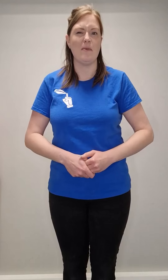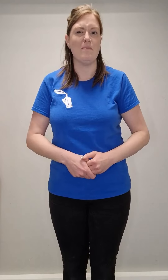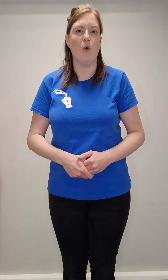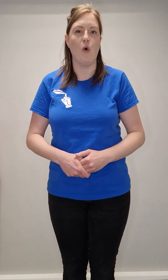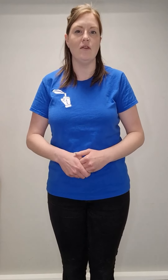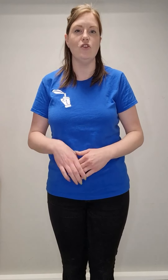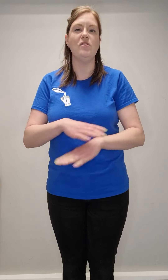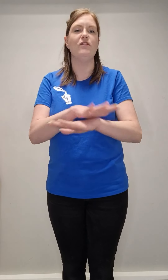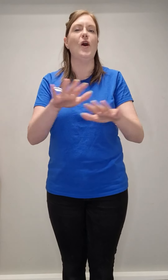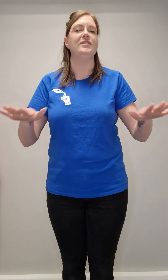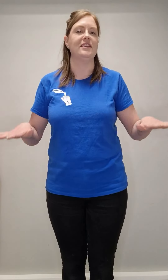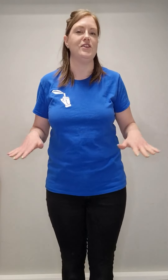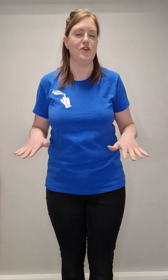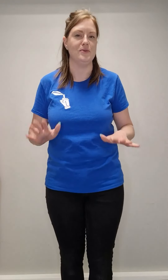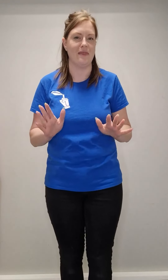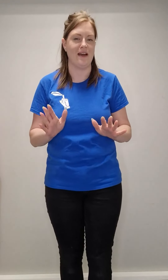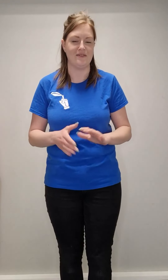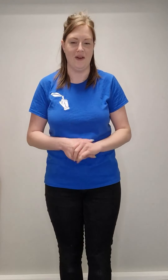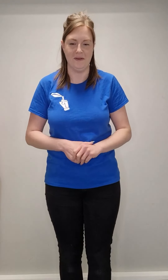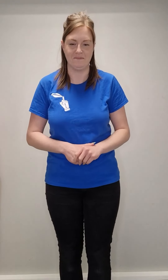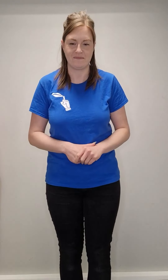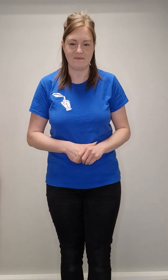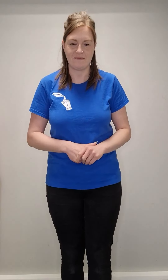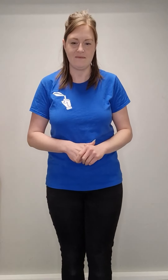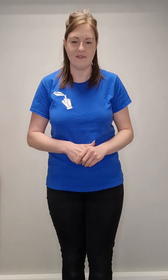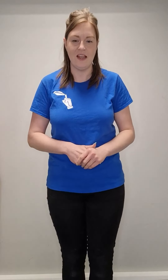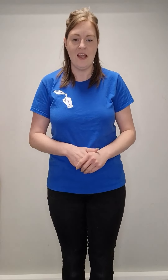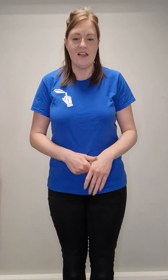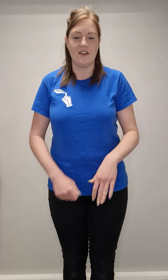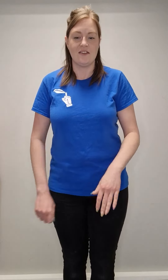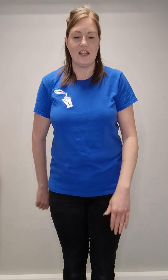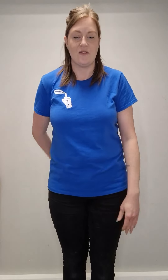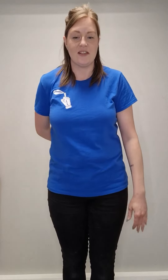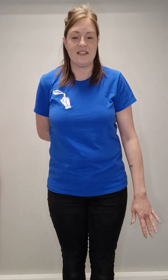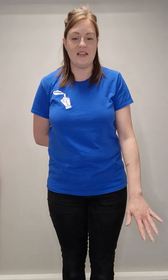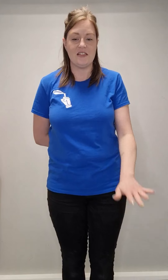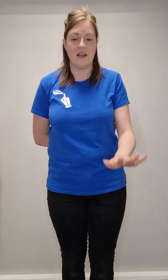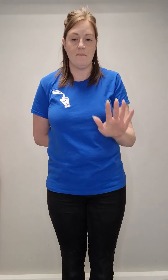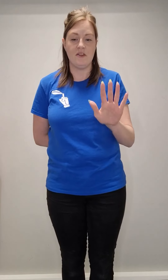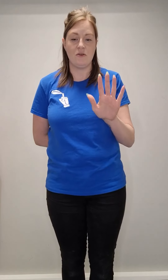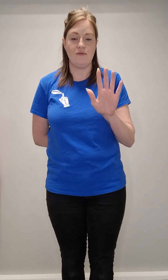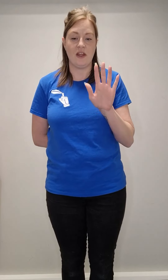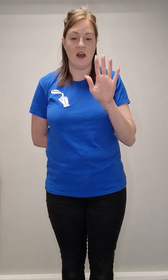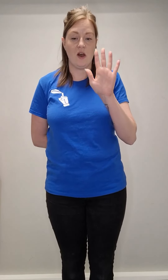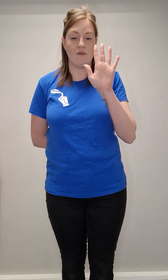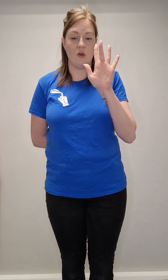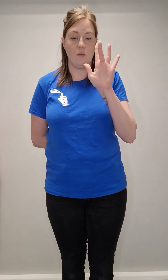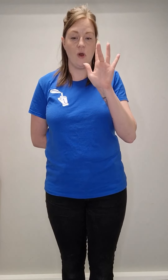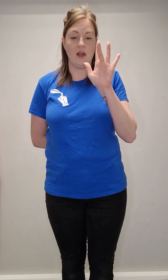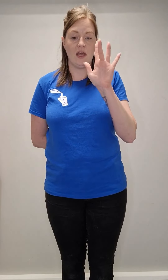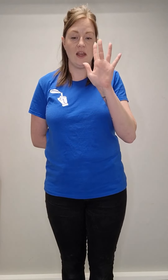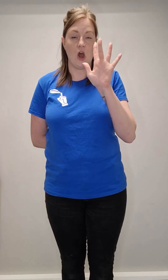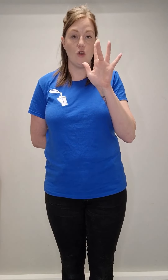probably more universally used, and that's fine. So you're going to take your extended middle finger of your working